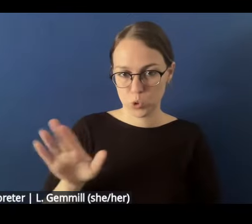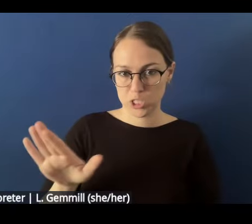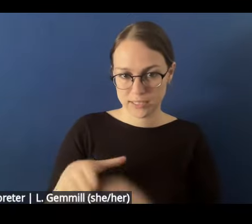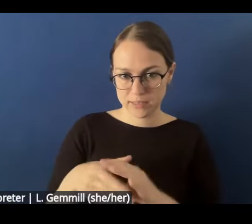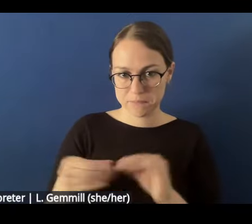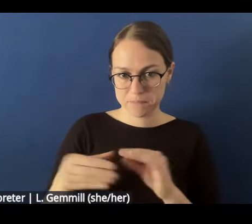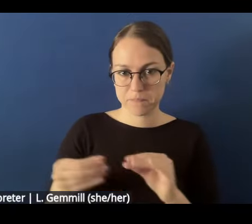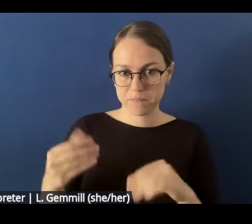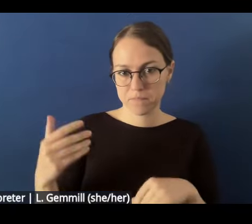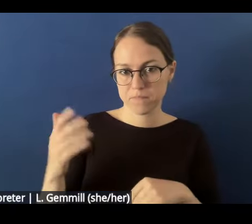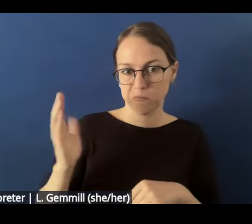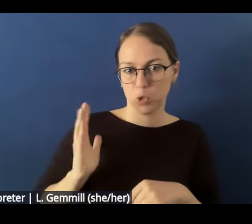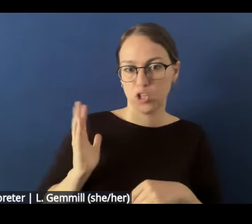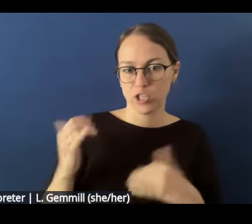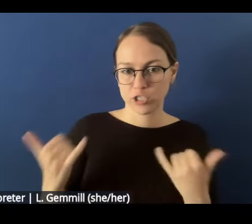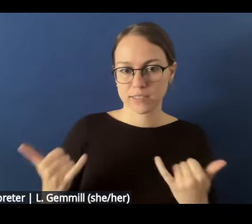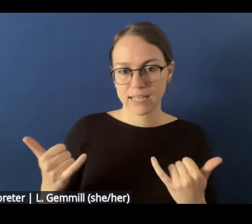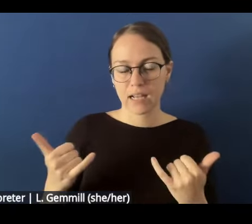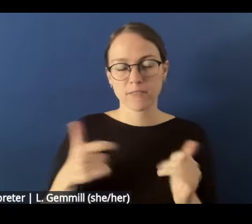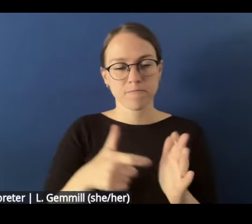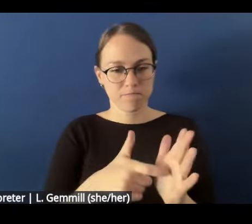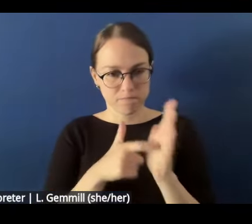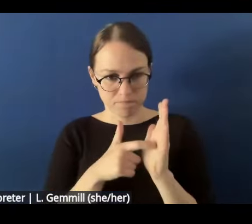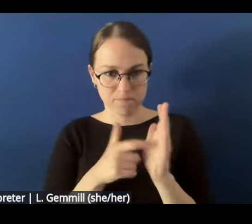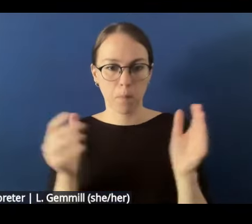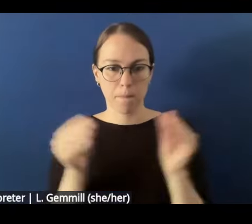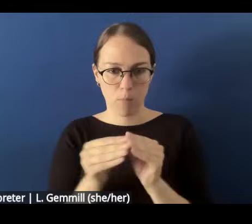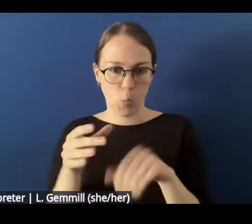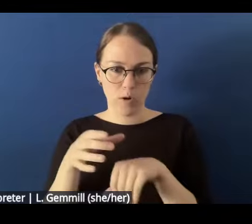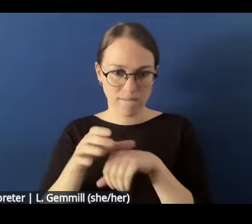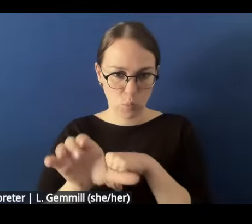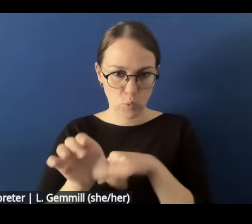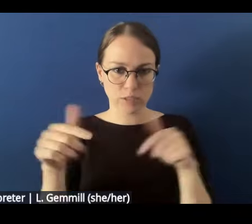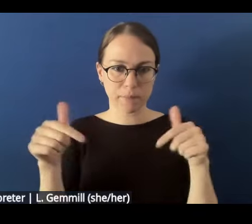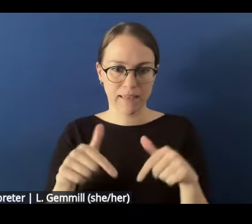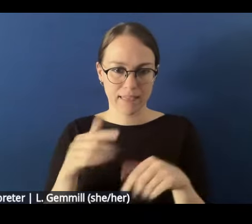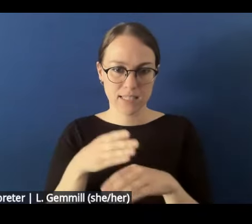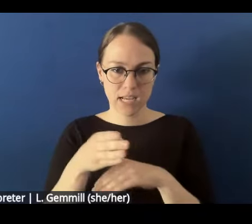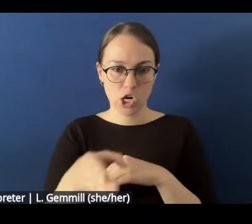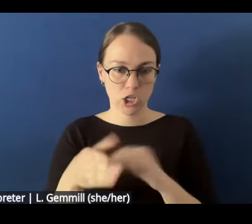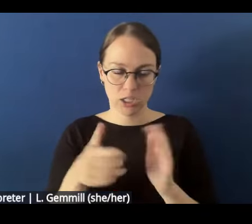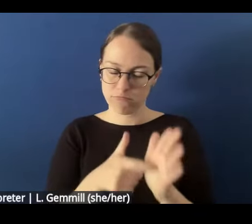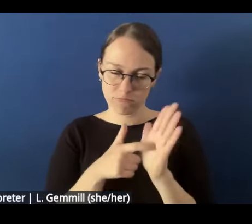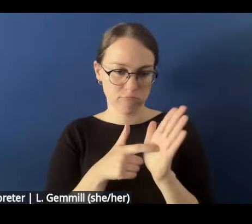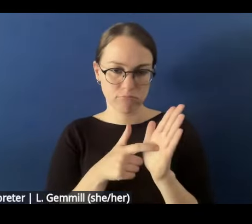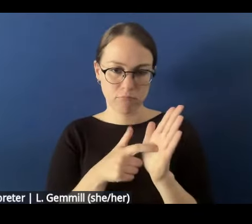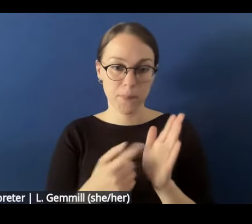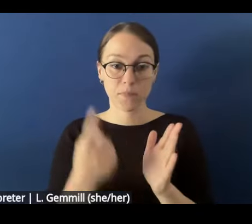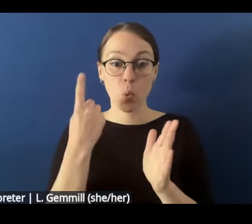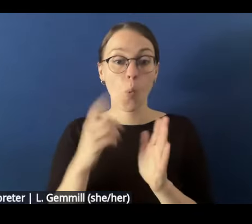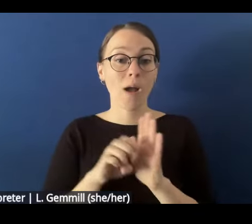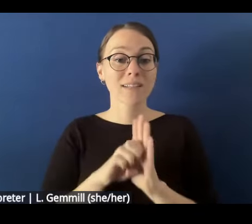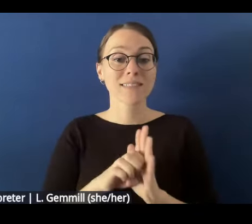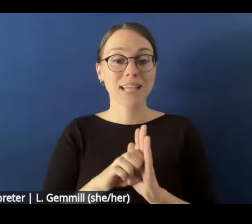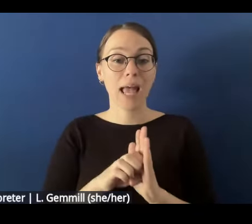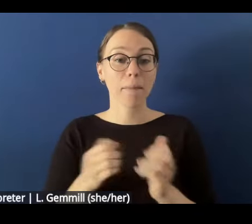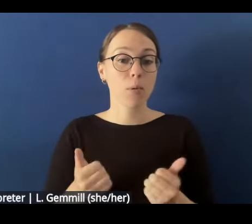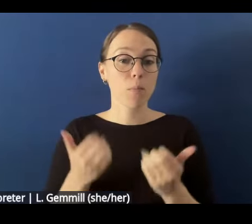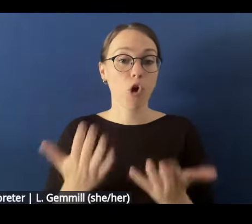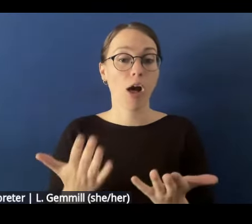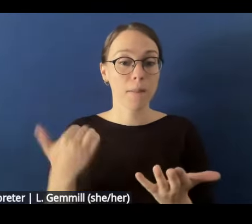be significantly more enforcement in this area. And the one example I think that has been brought up last time before